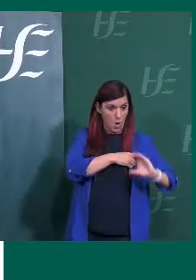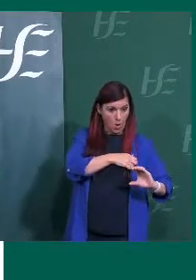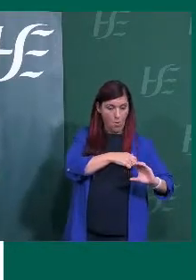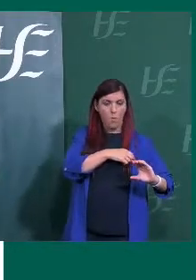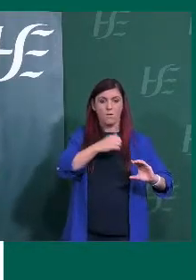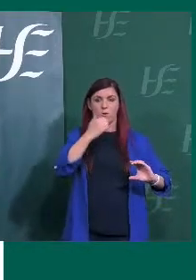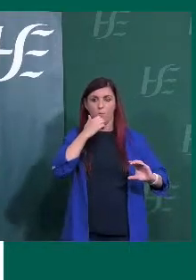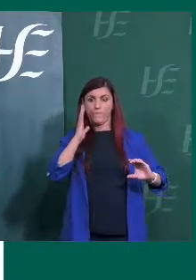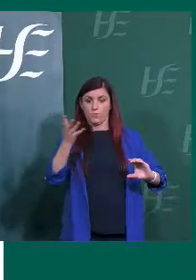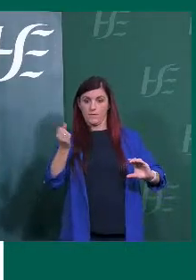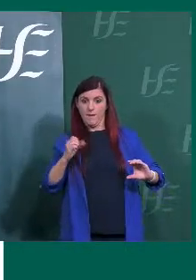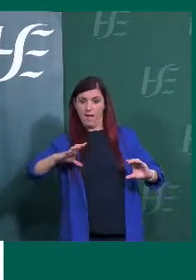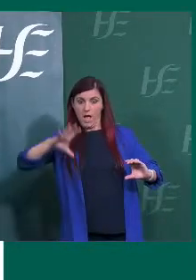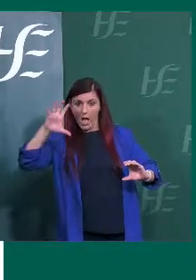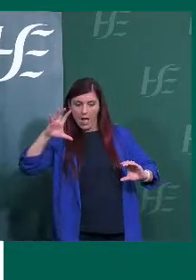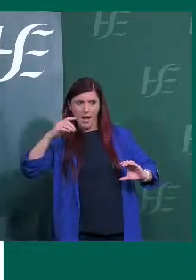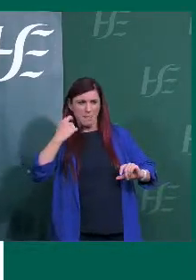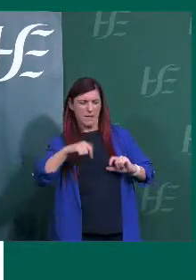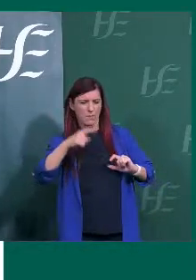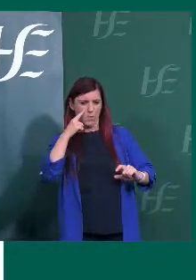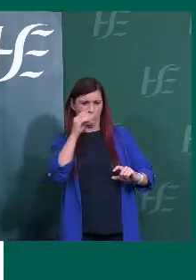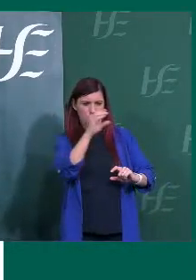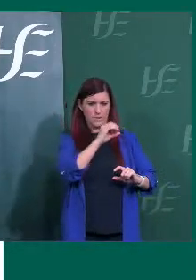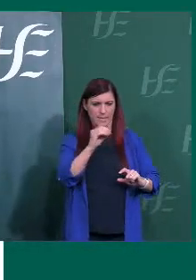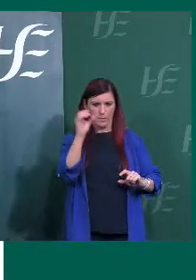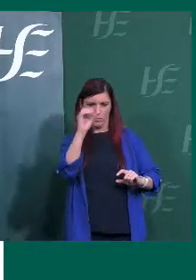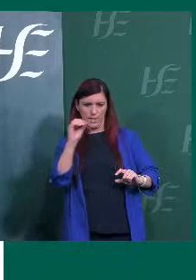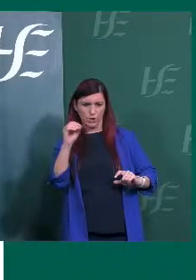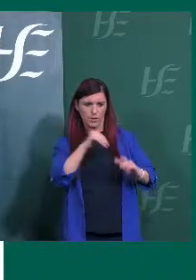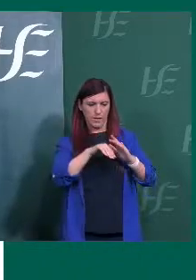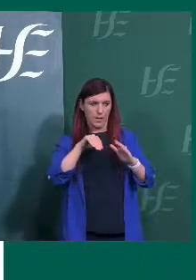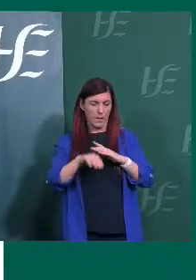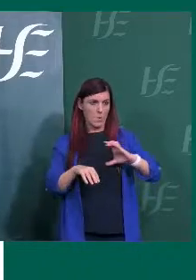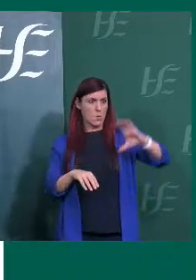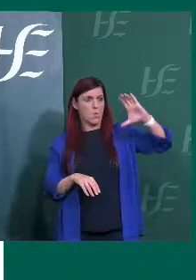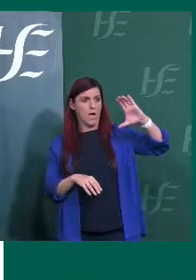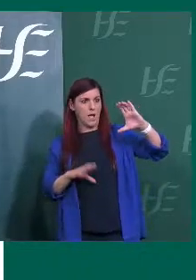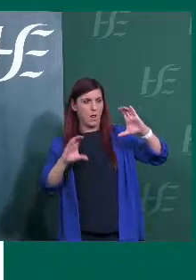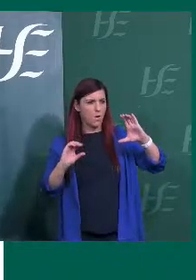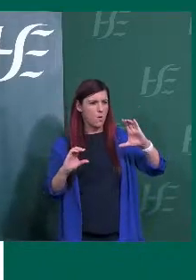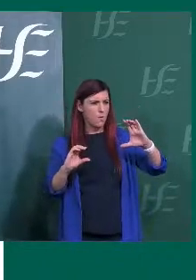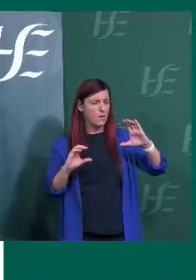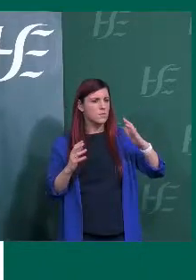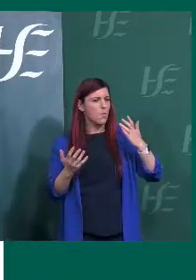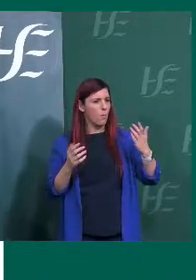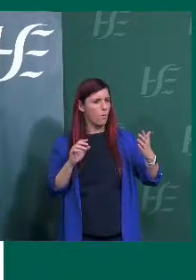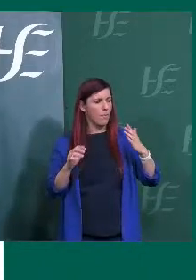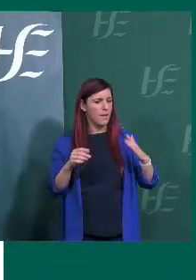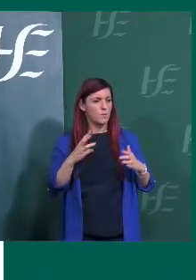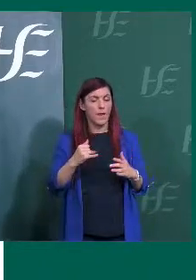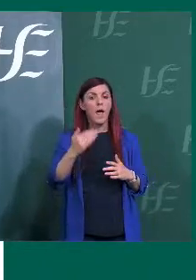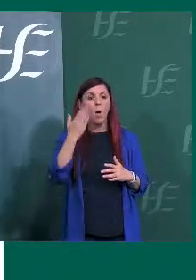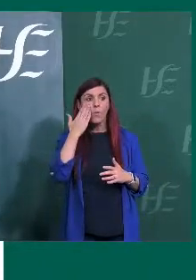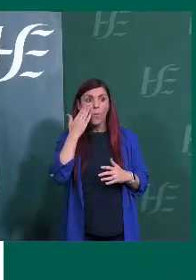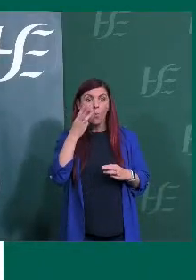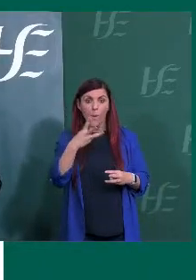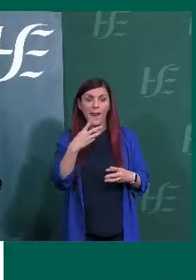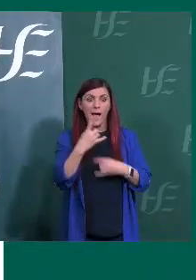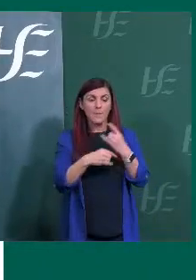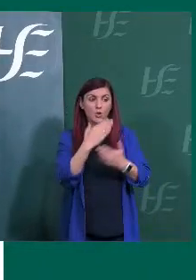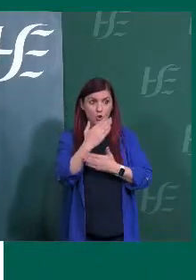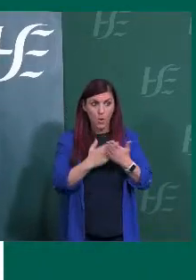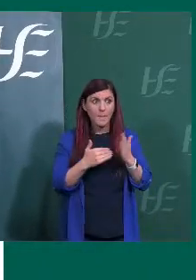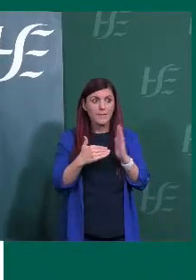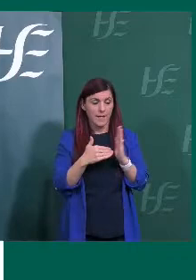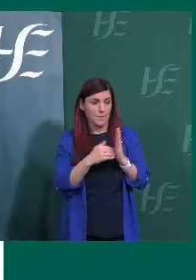ask, what about the breakthrough infections? Of course, breakthrough infections will happen, and they happen because no vaccine is 100%